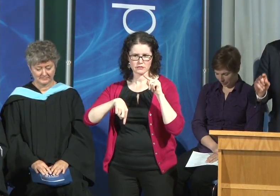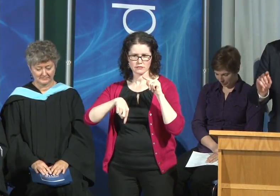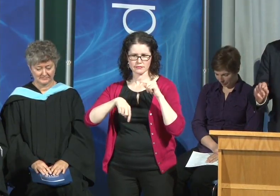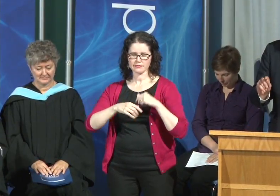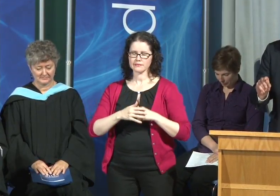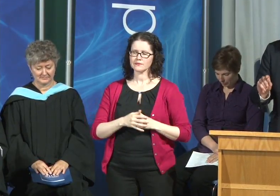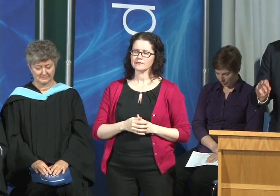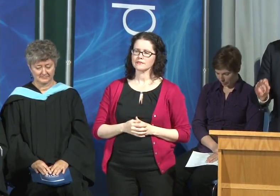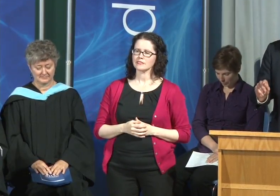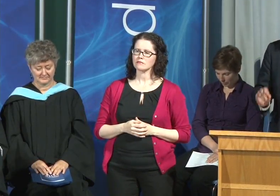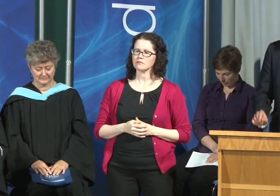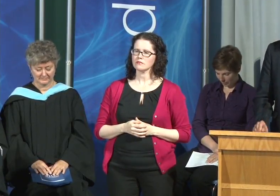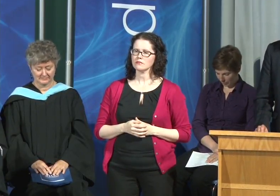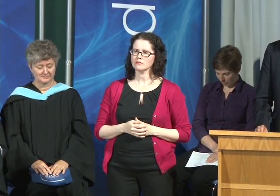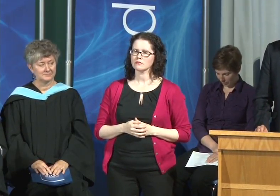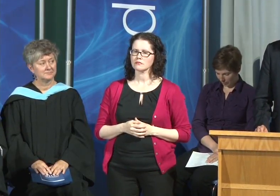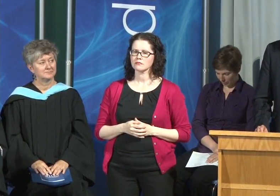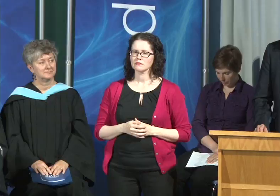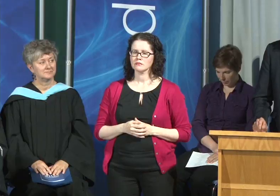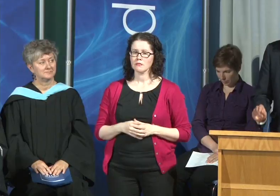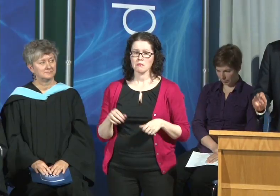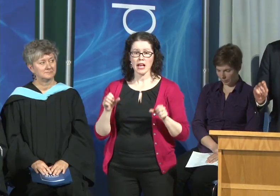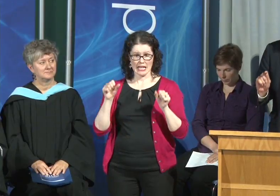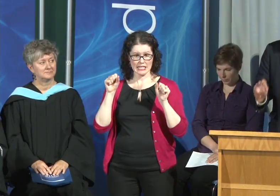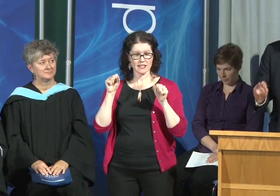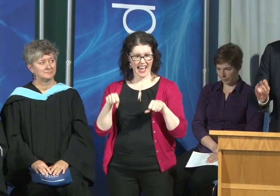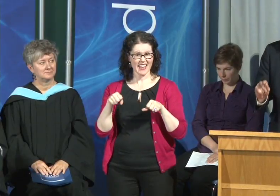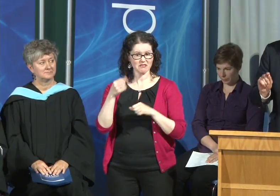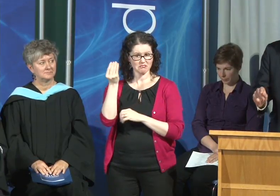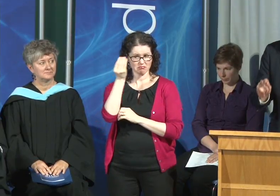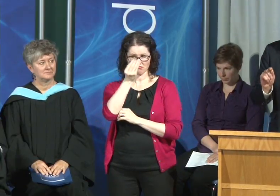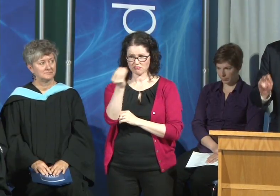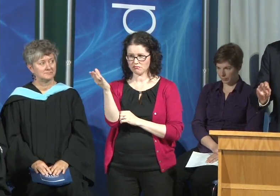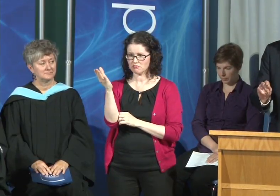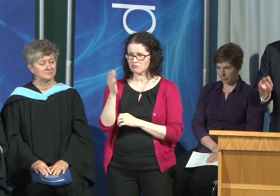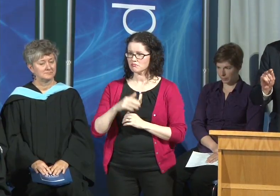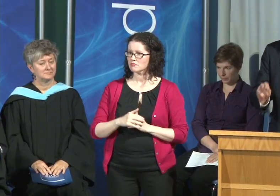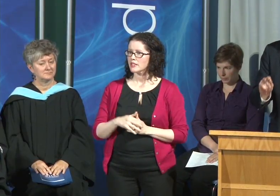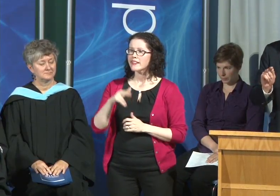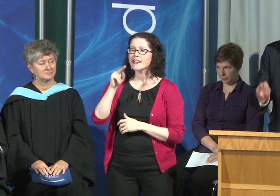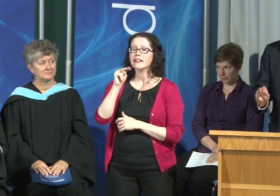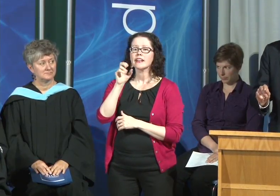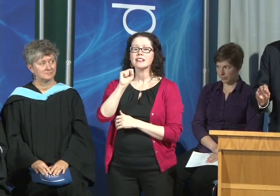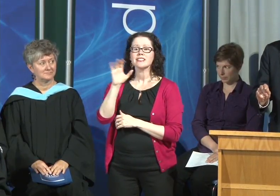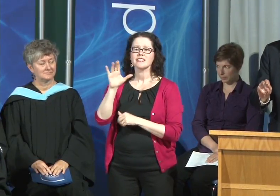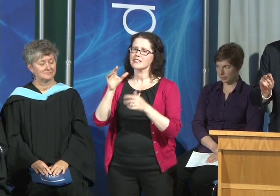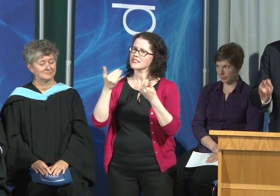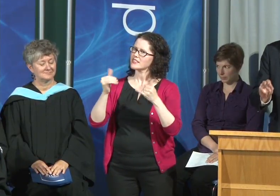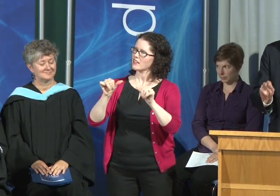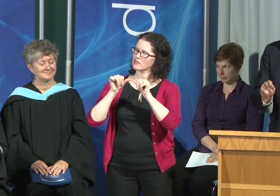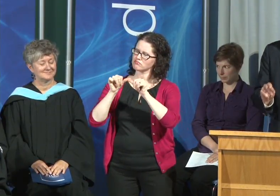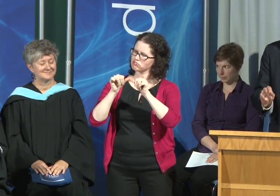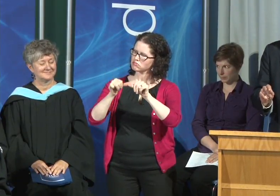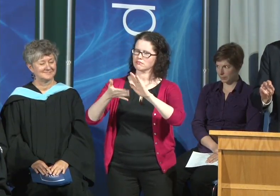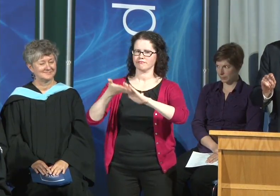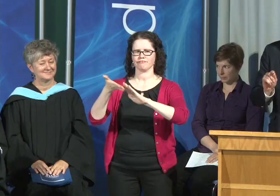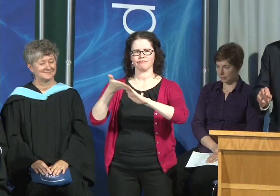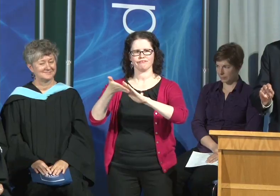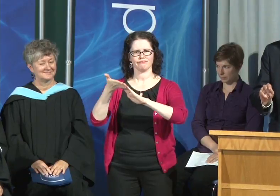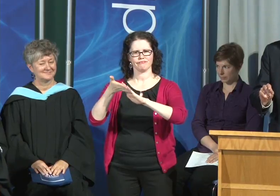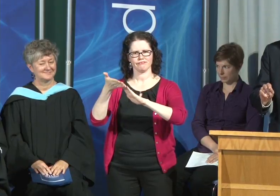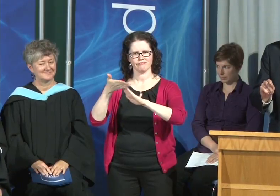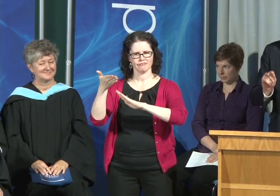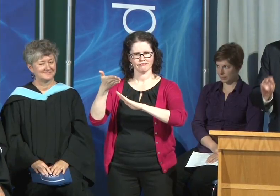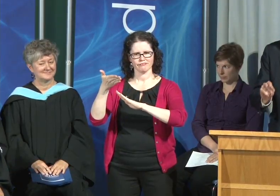I can tell you with great certainty that Nova Scotia Community College will be there throughout your career and